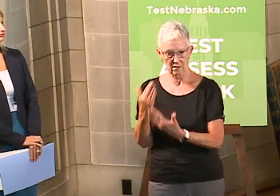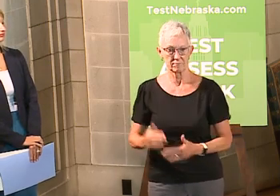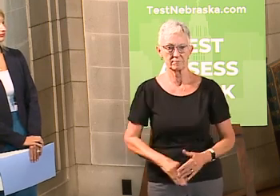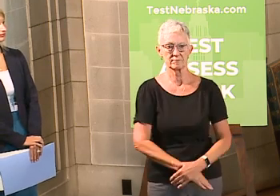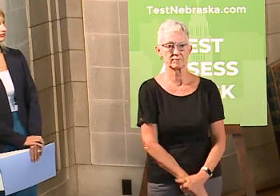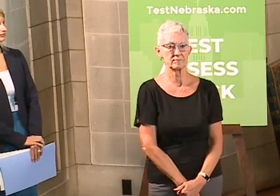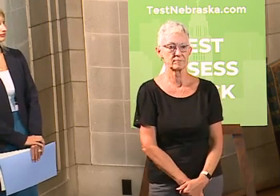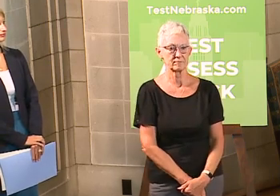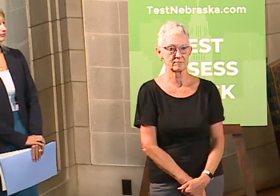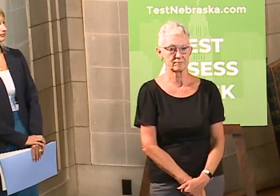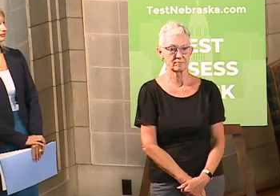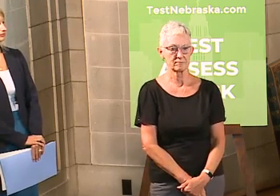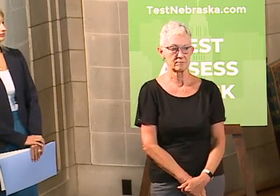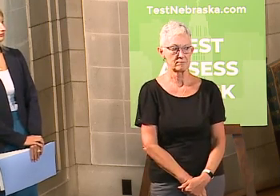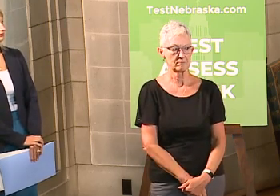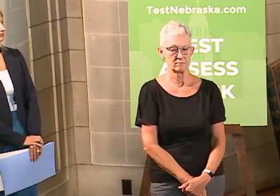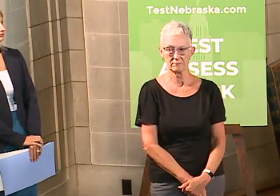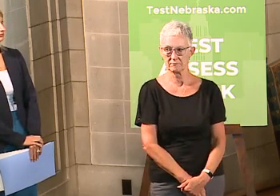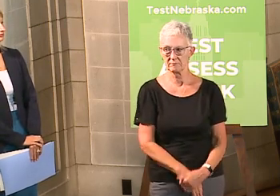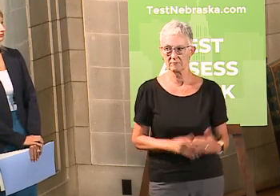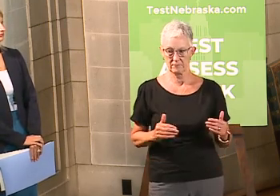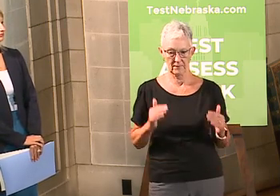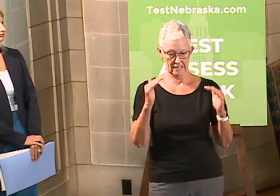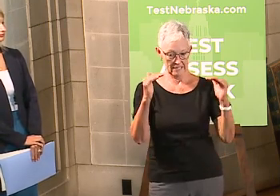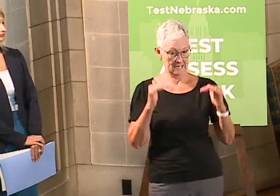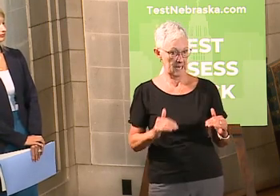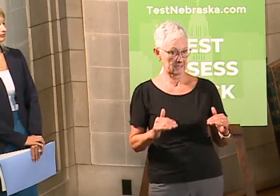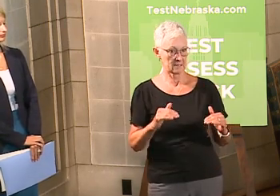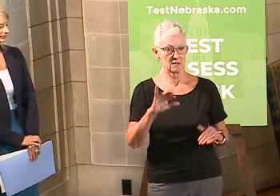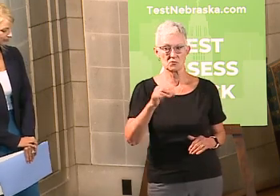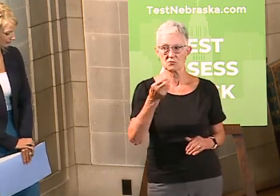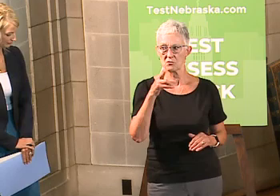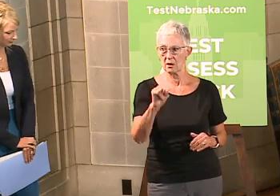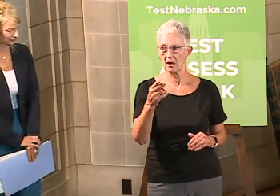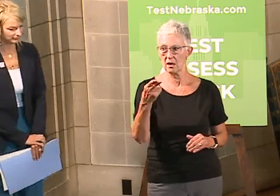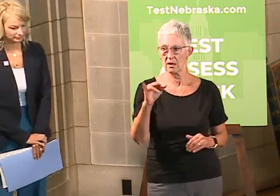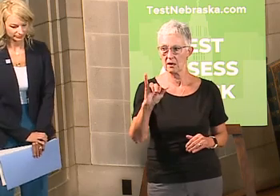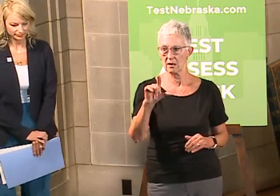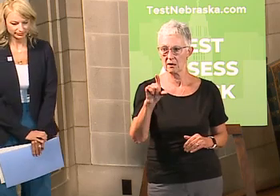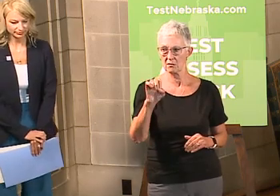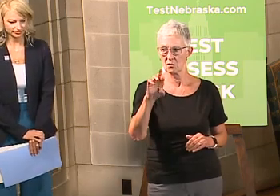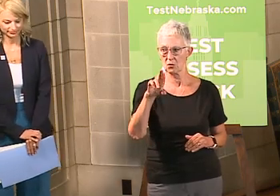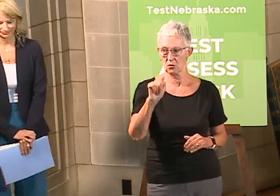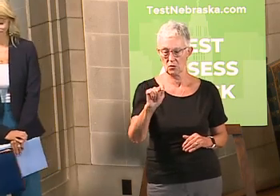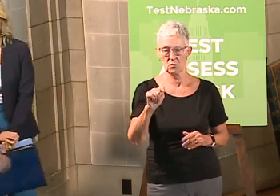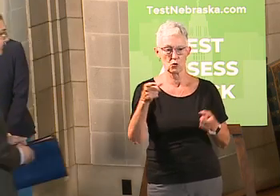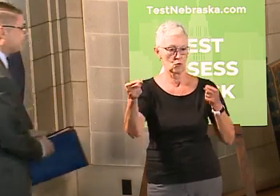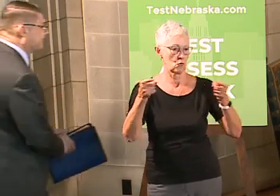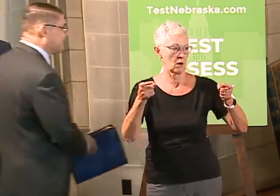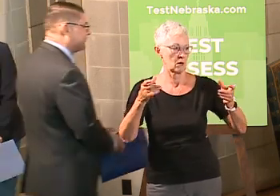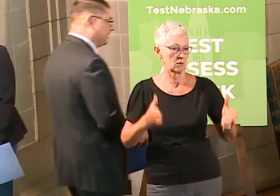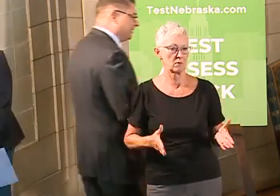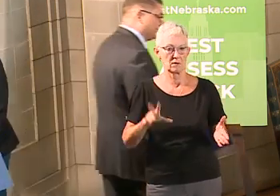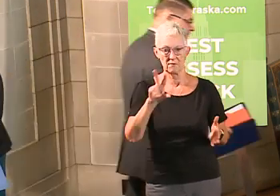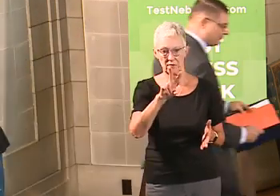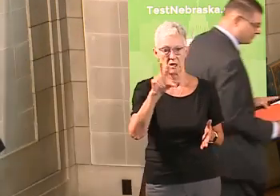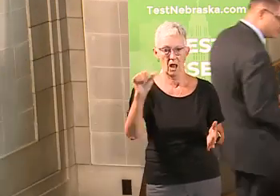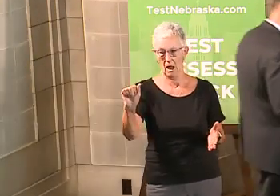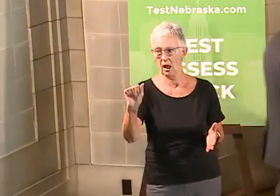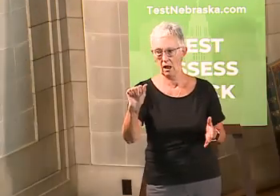so next what I'd like to do is call up John Hilgert, who is the director for our Department of Veterans Affairs, to say a few words about this as well. John?